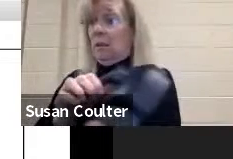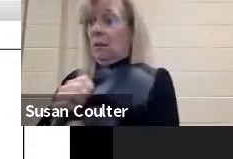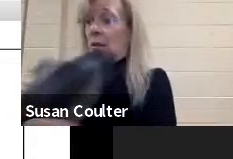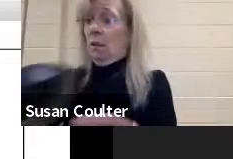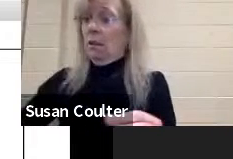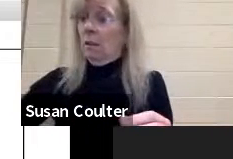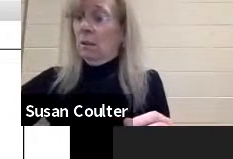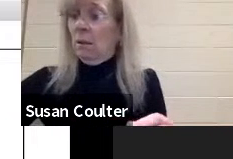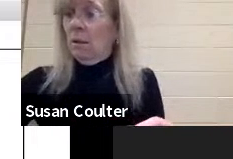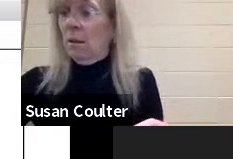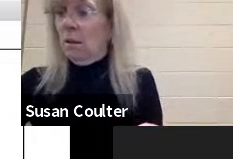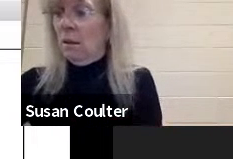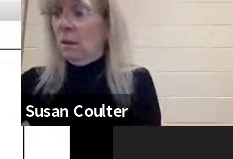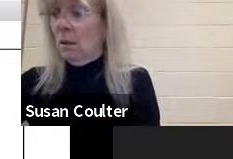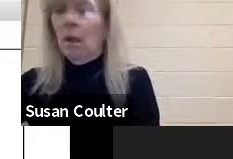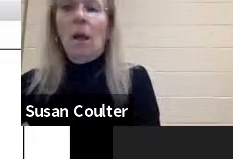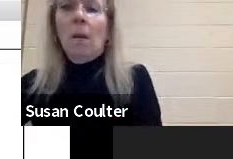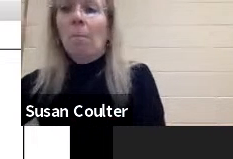vent.